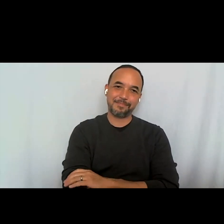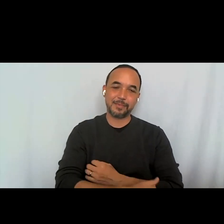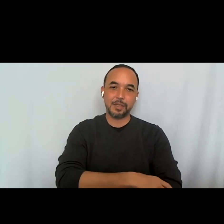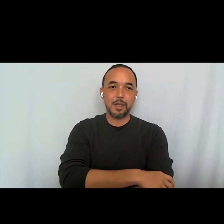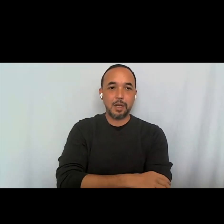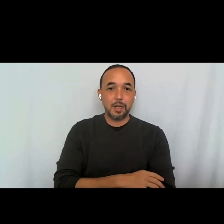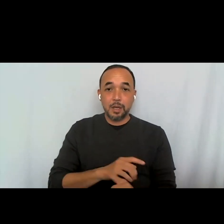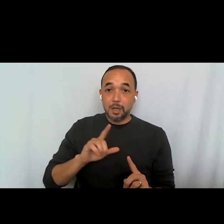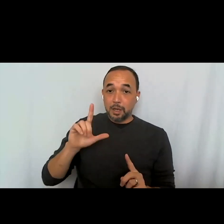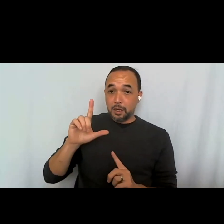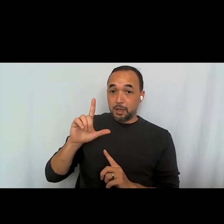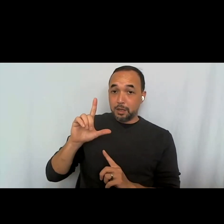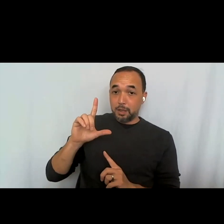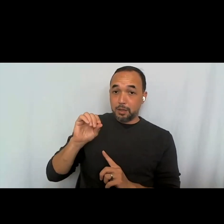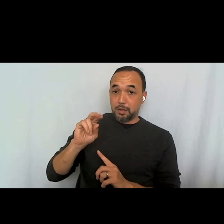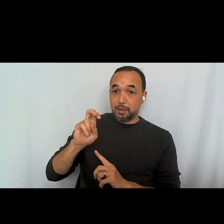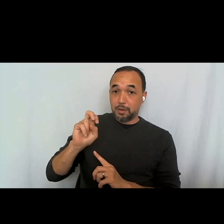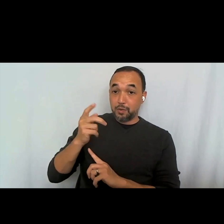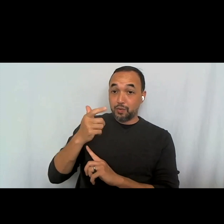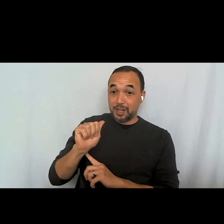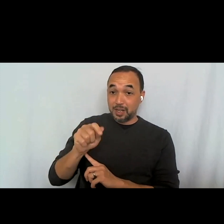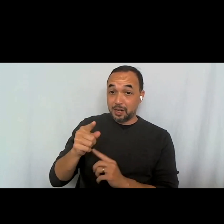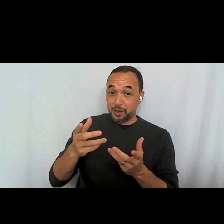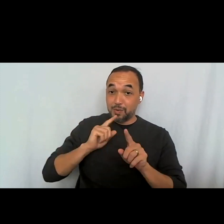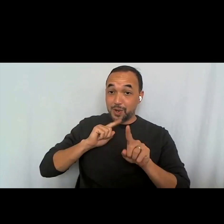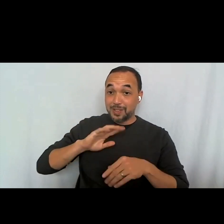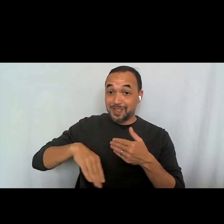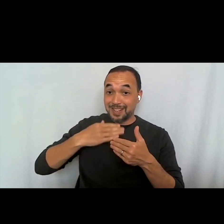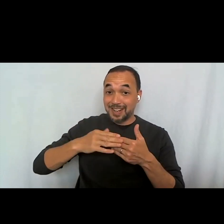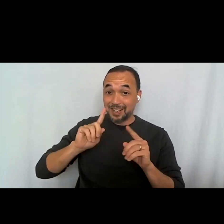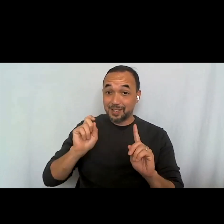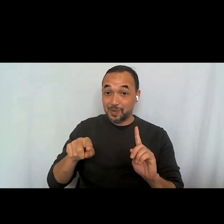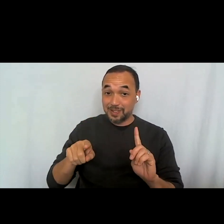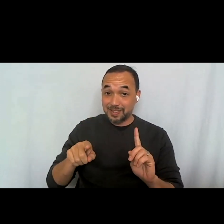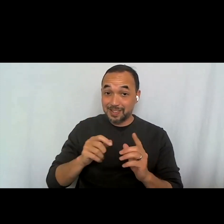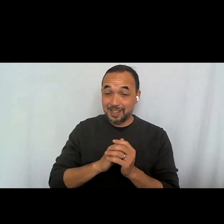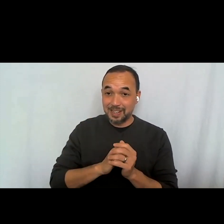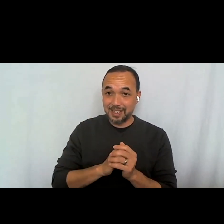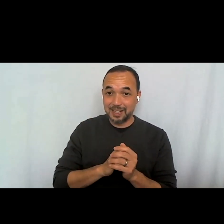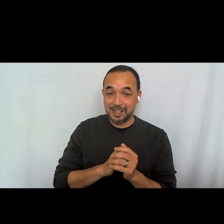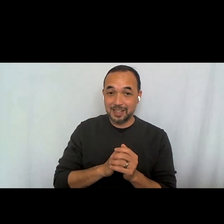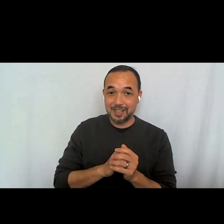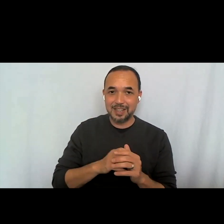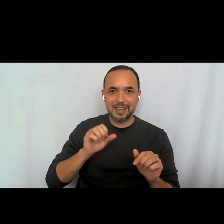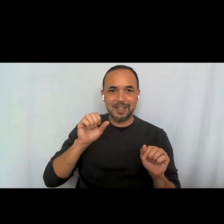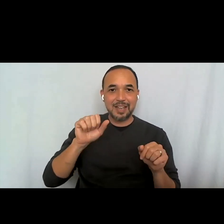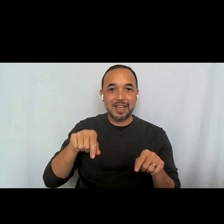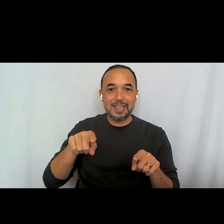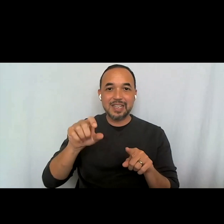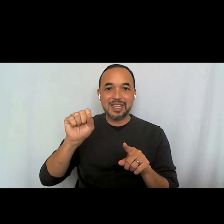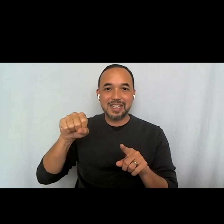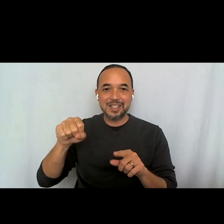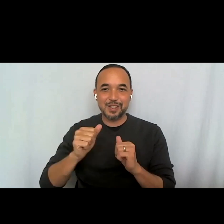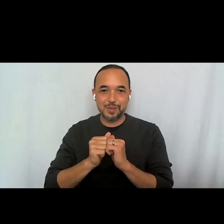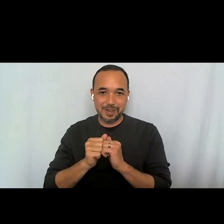Lorena, do you want to answer this next question? Yeah, Well? with Violetta, what happened is we didn't know